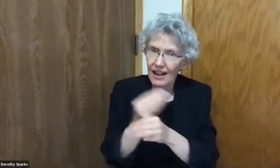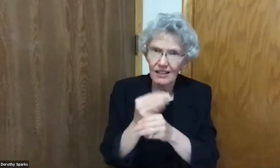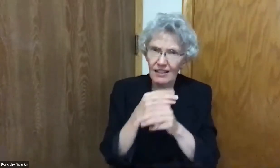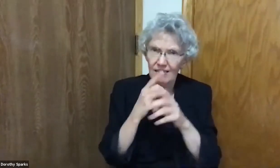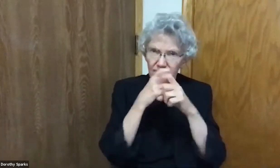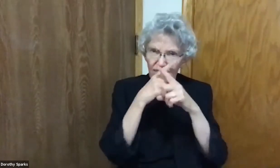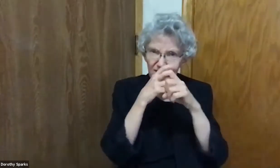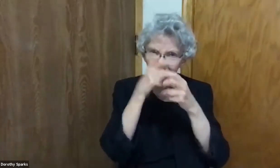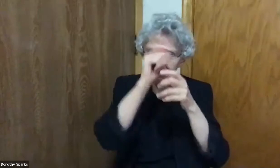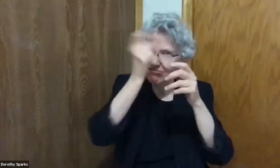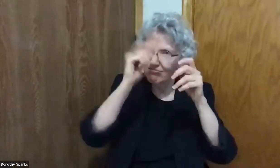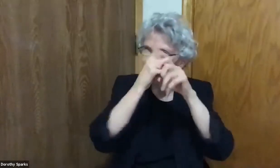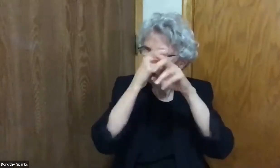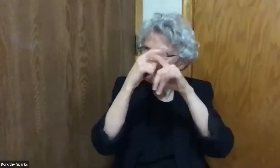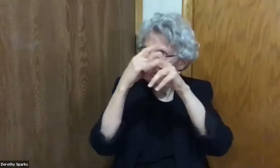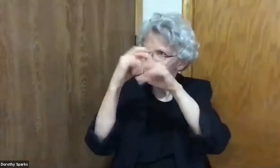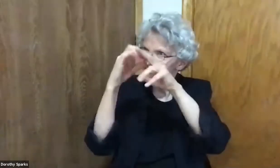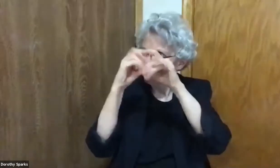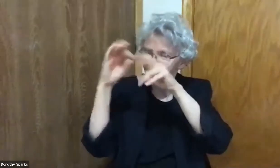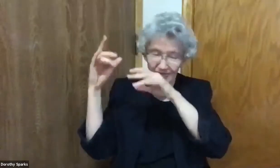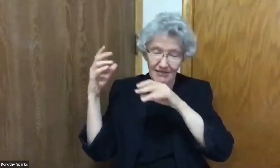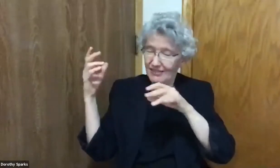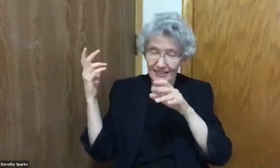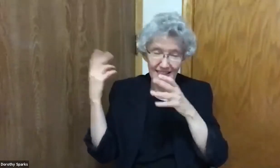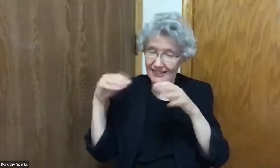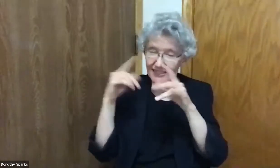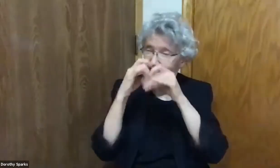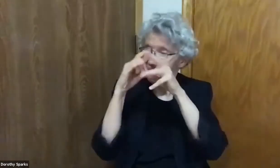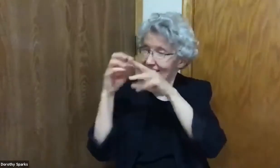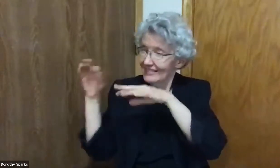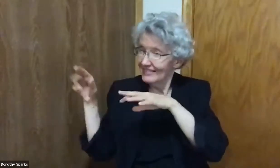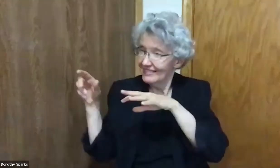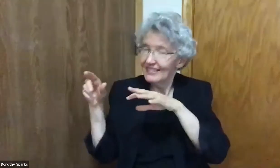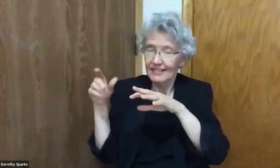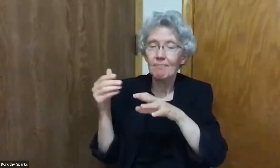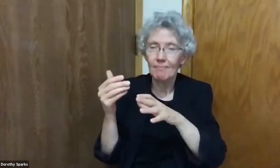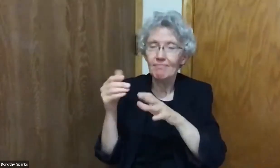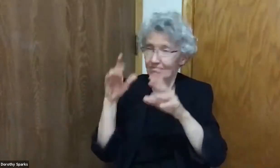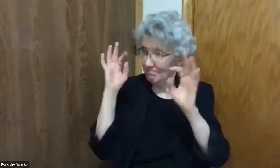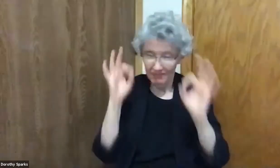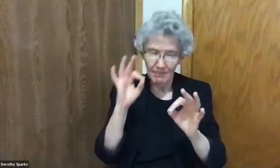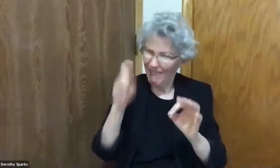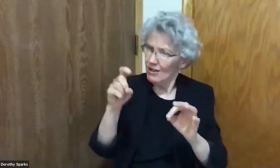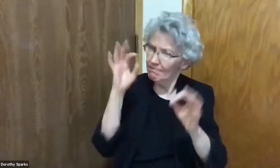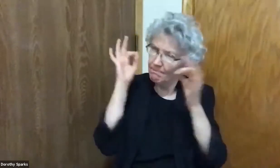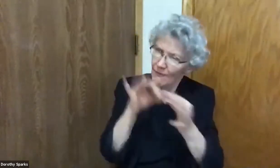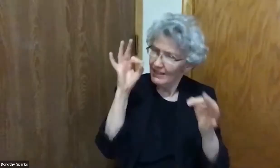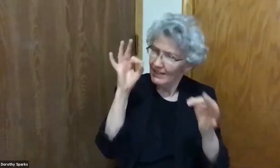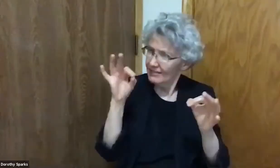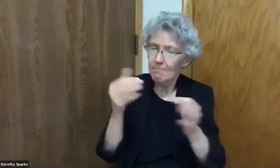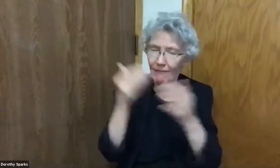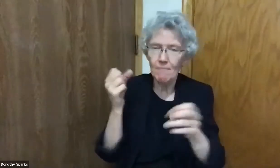moving faster and faster. Even our mathematics, our math, has seemed to become more